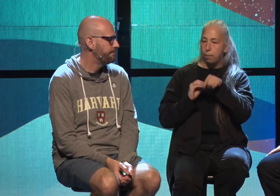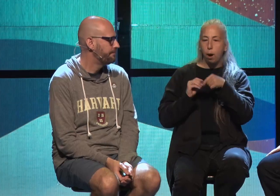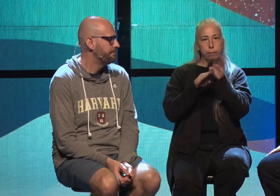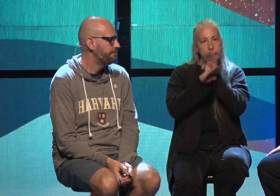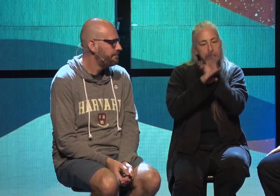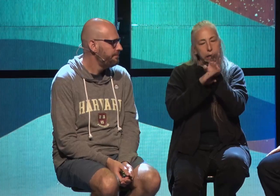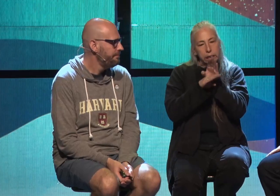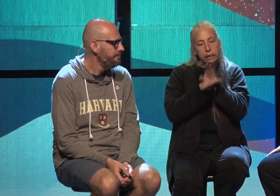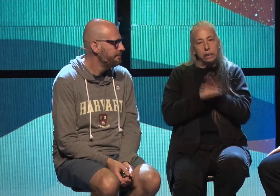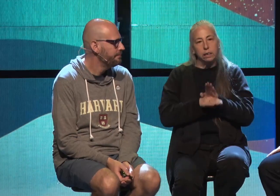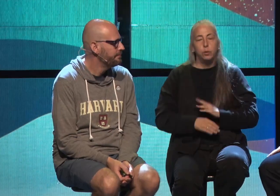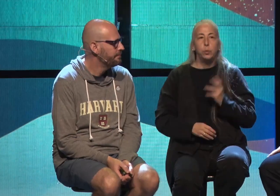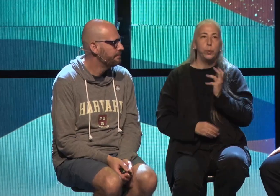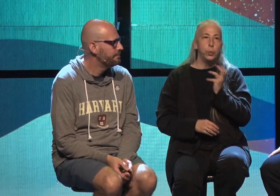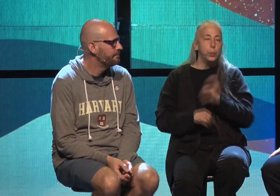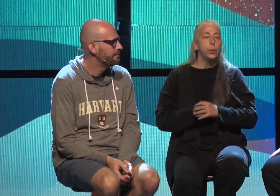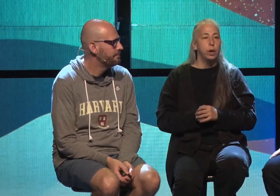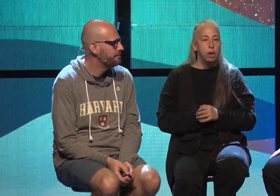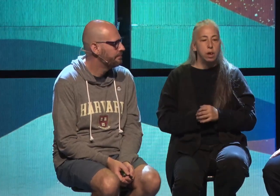Like